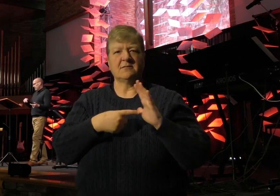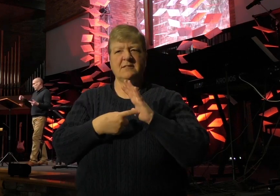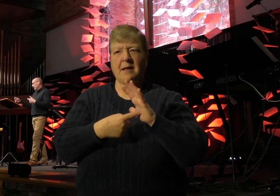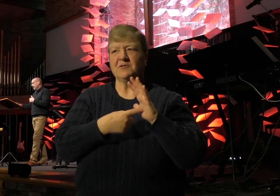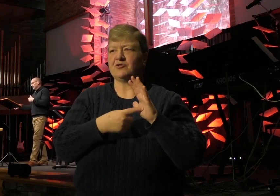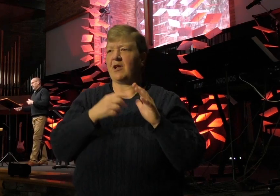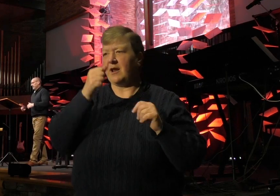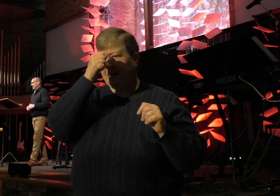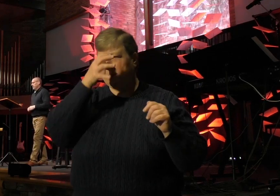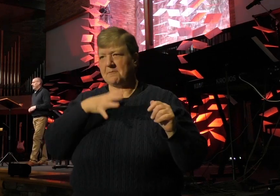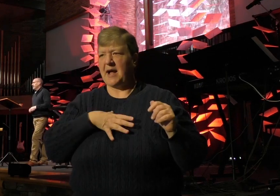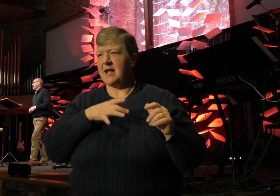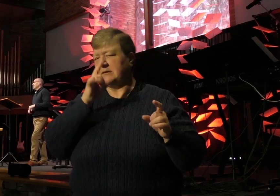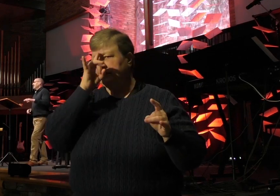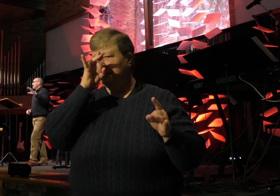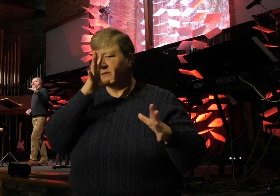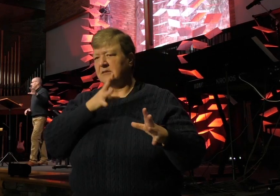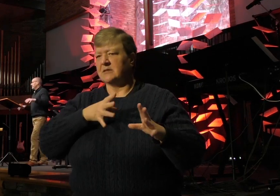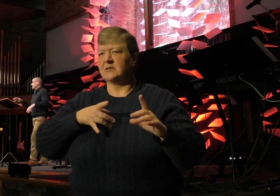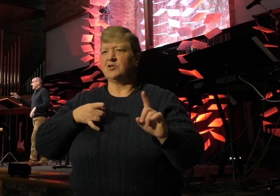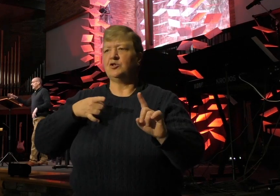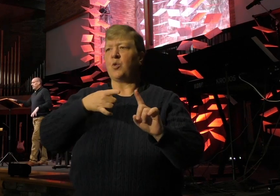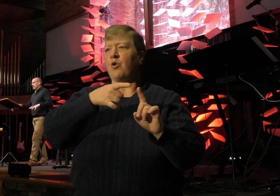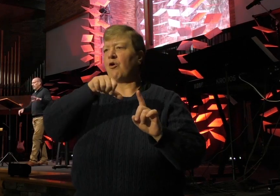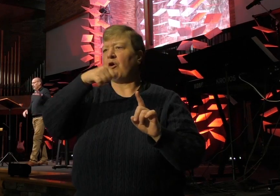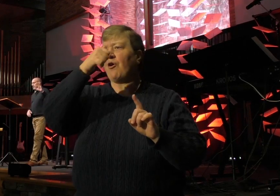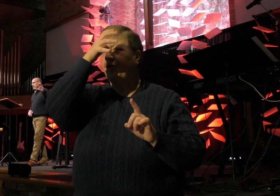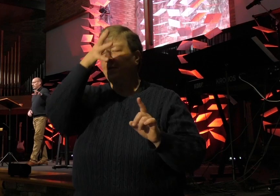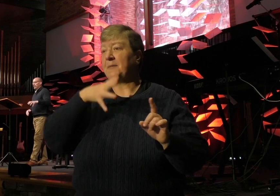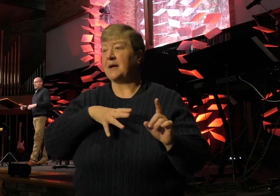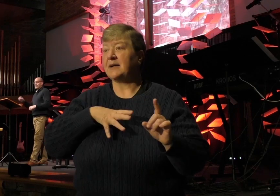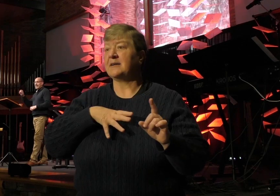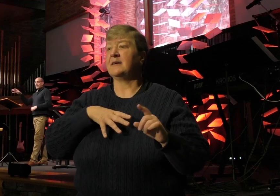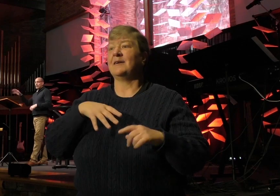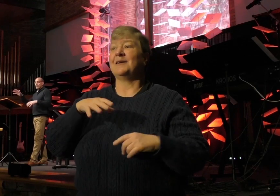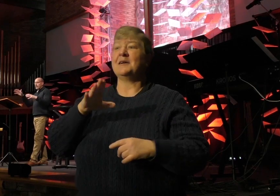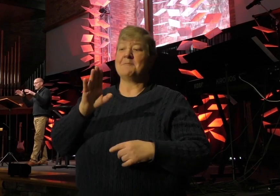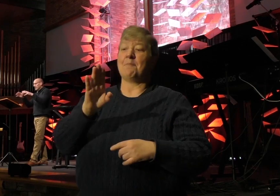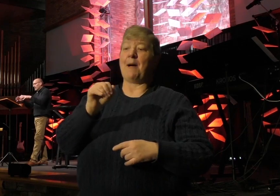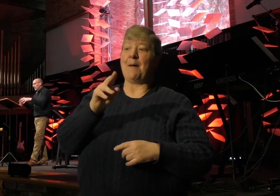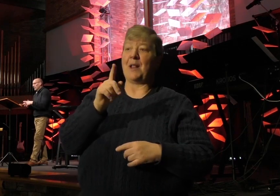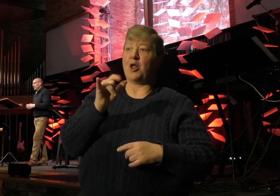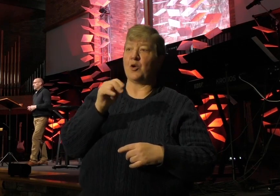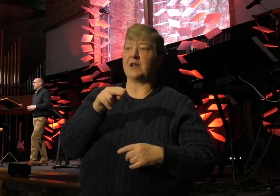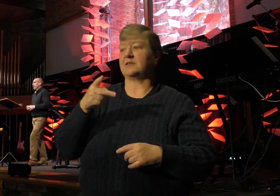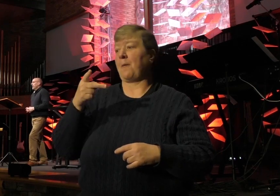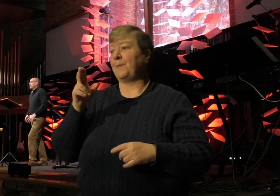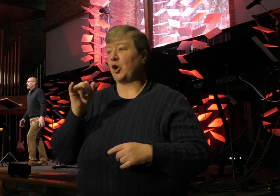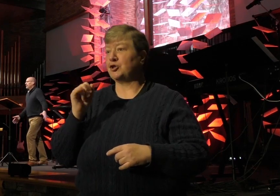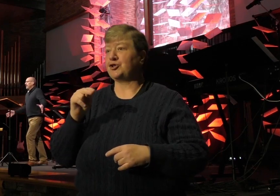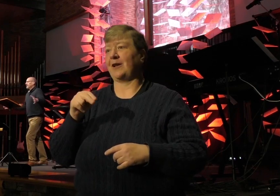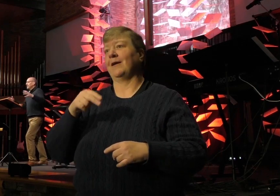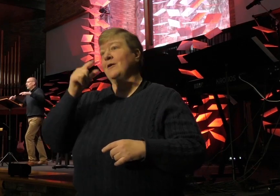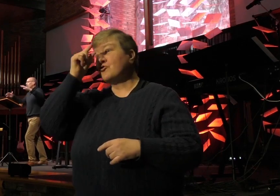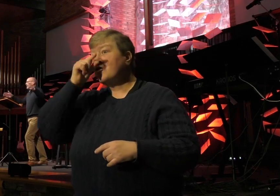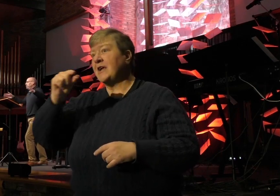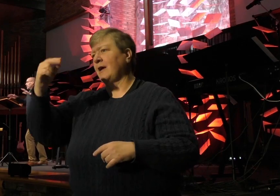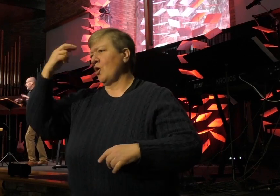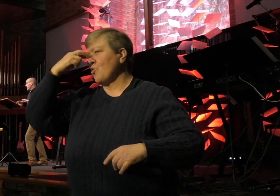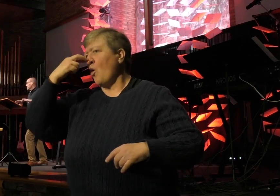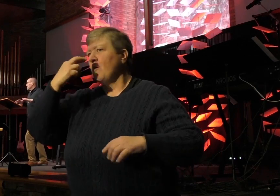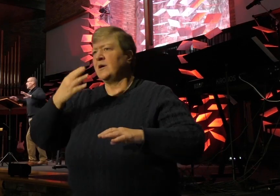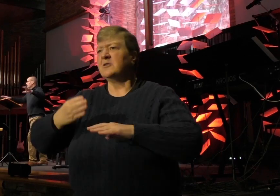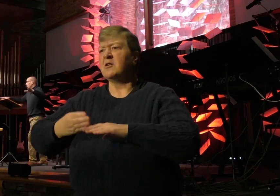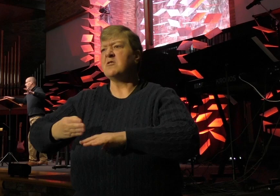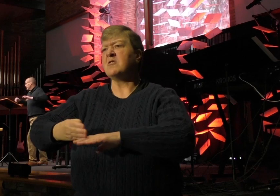man's inhumanity to man. The Assyrians and then the Babylonians and the Persians, the Greeks and the Romans, perfecting more and